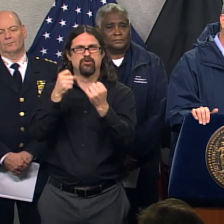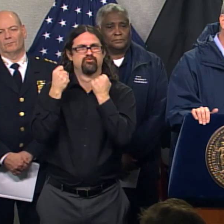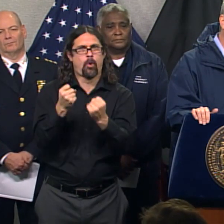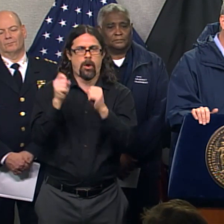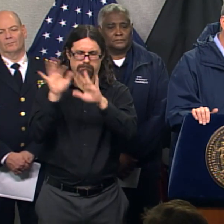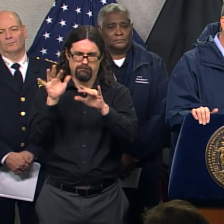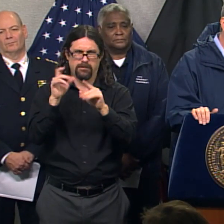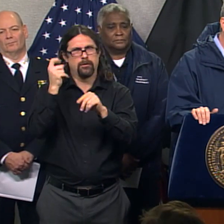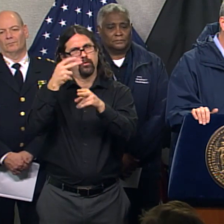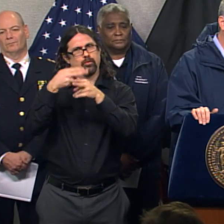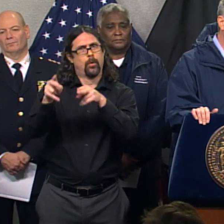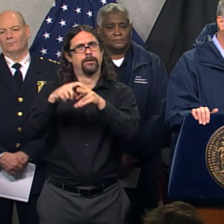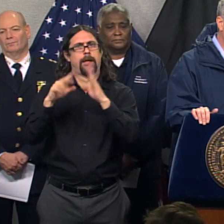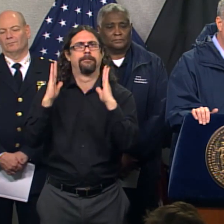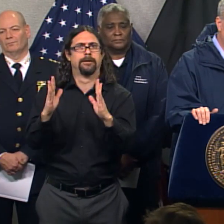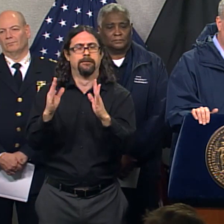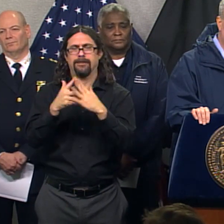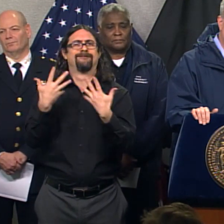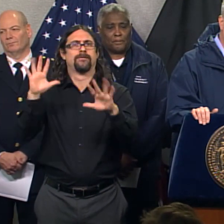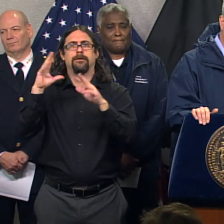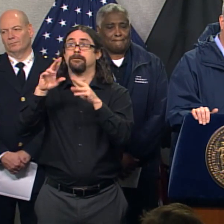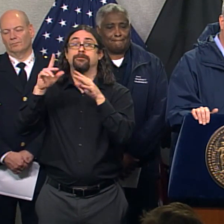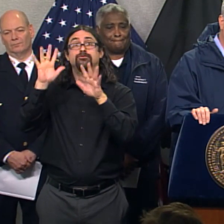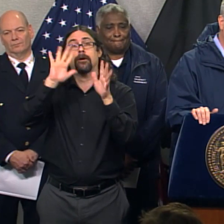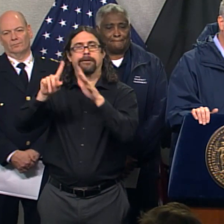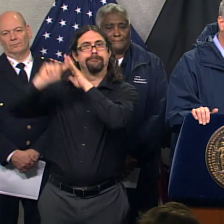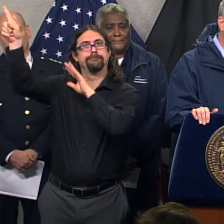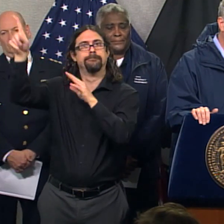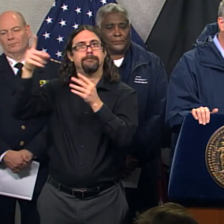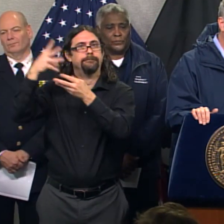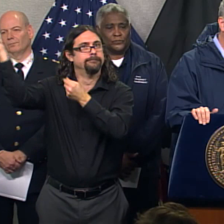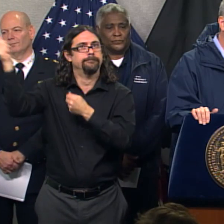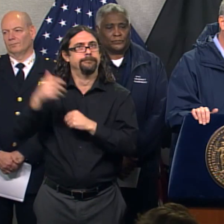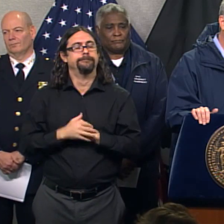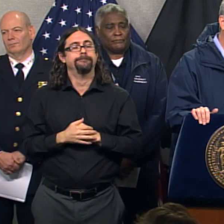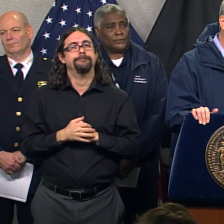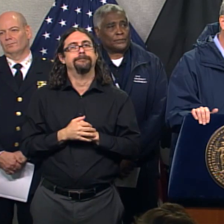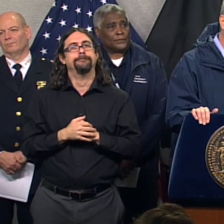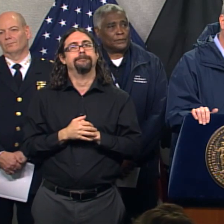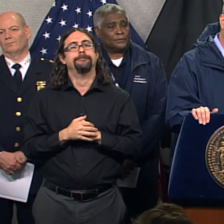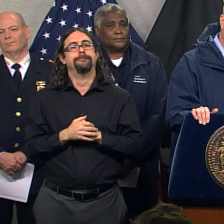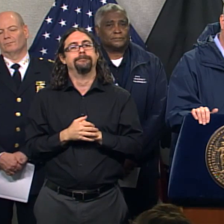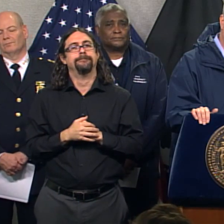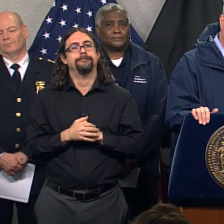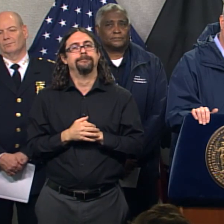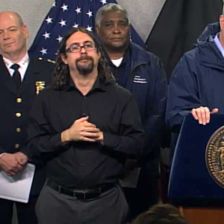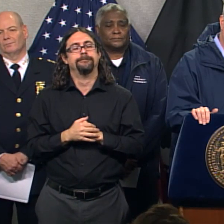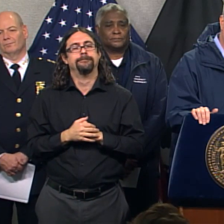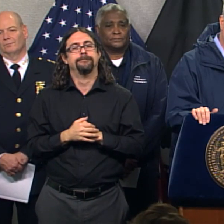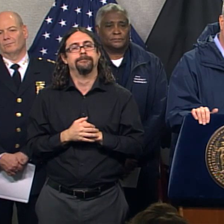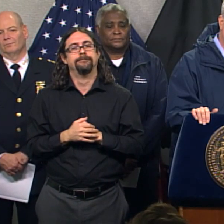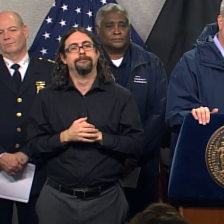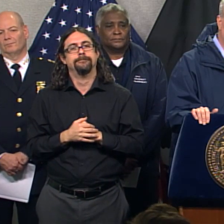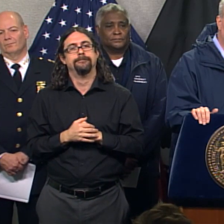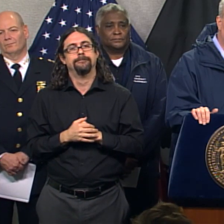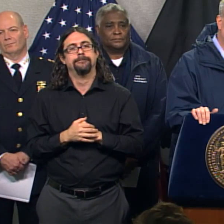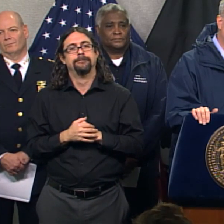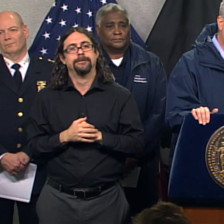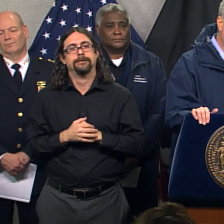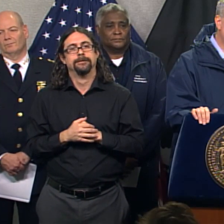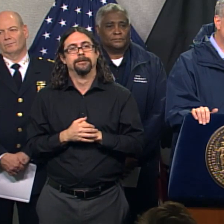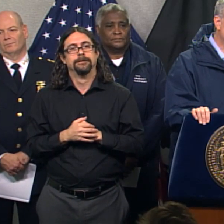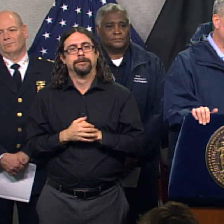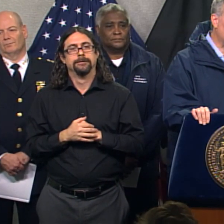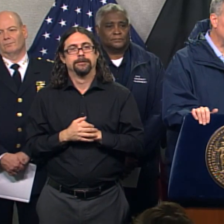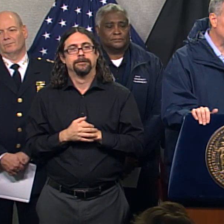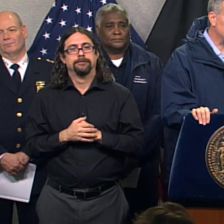usual. Go about your business. Obviously, we're not going to be intimidated by things that happen around the world, et cetera, et cetera. When you're talking about